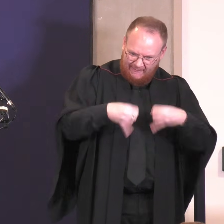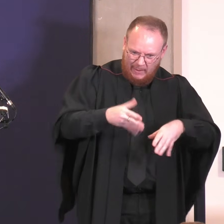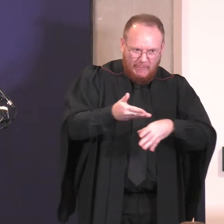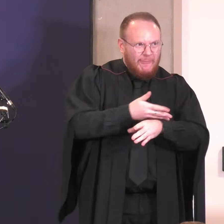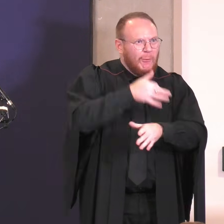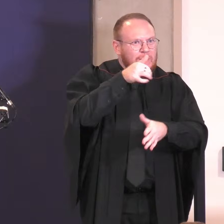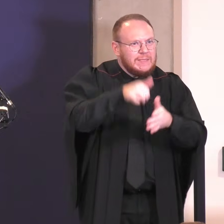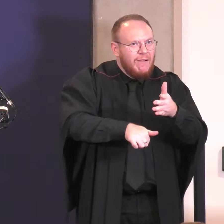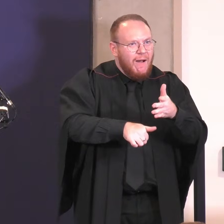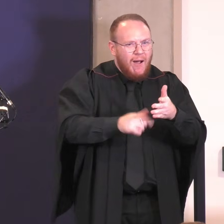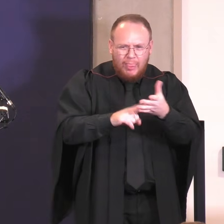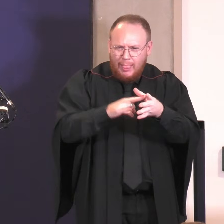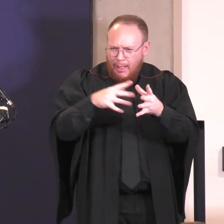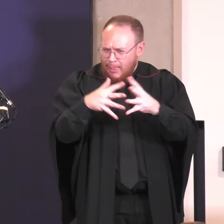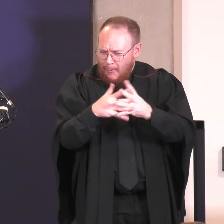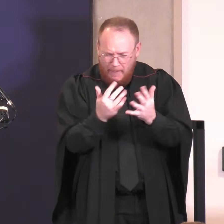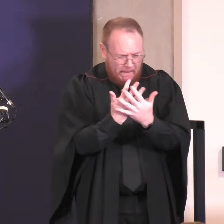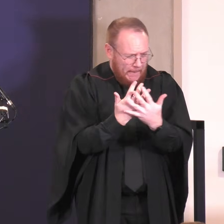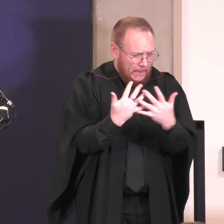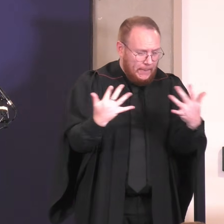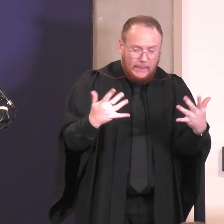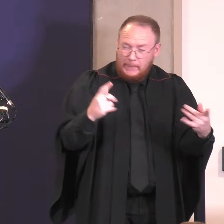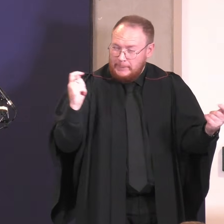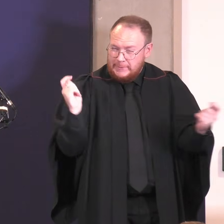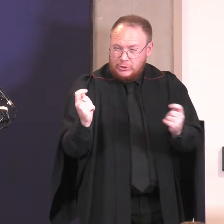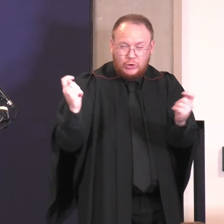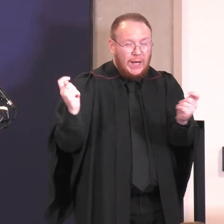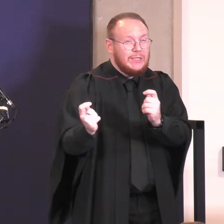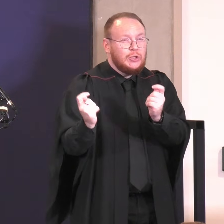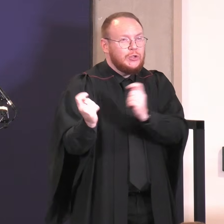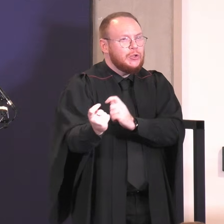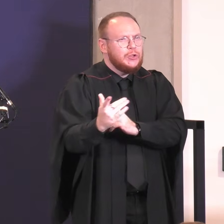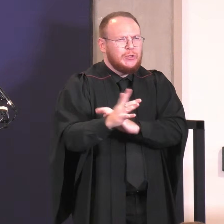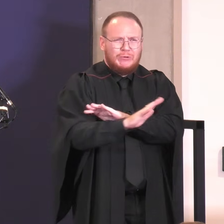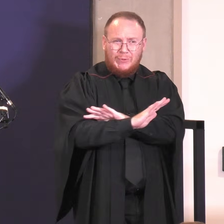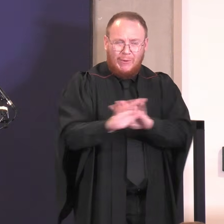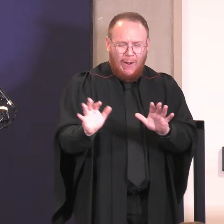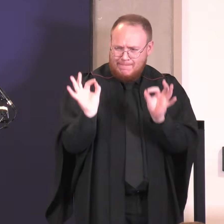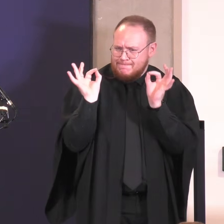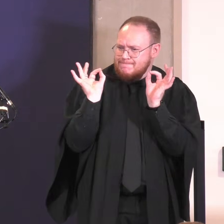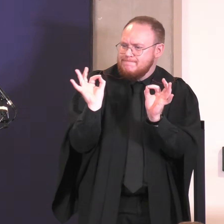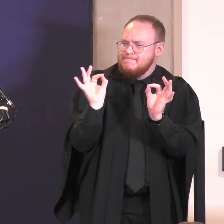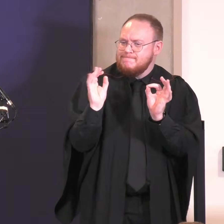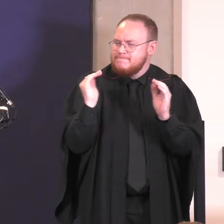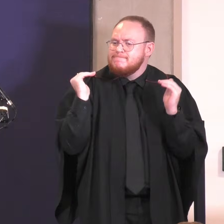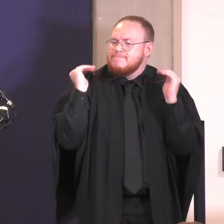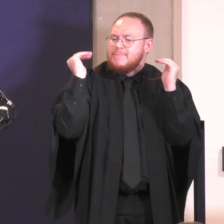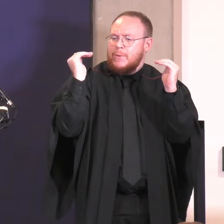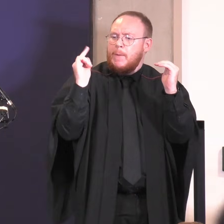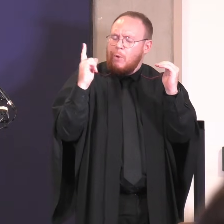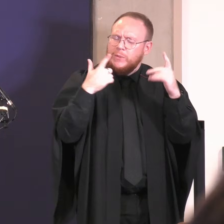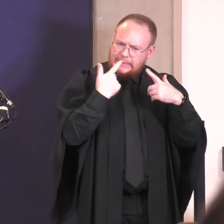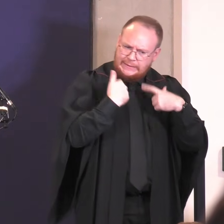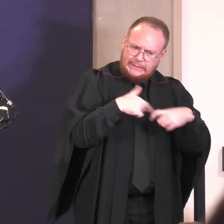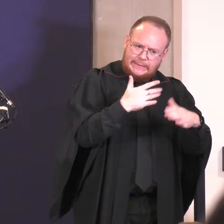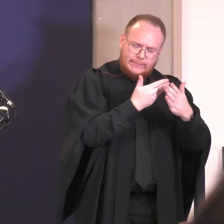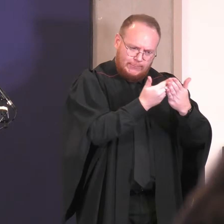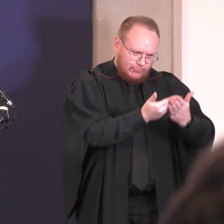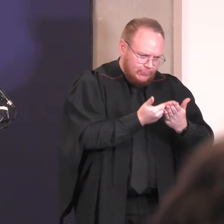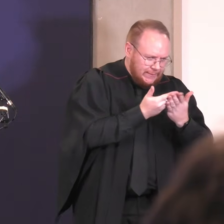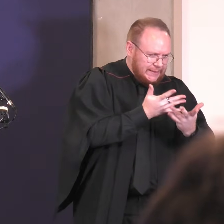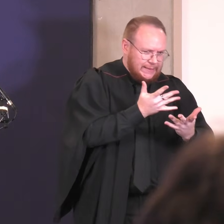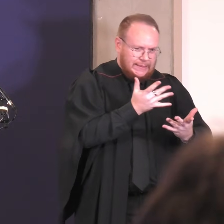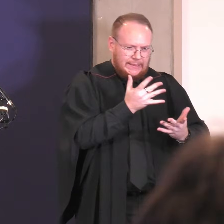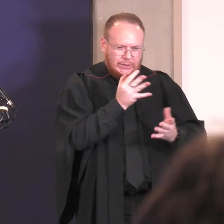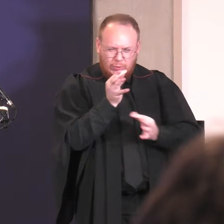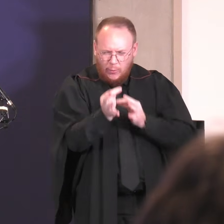ever-changing. No one can ever truly master it completely. And yet we keep reading, questioning, and learning anyway. And that's